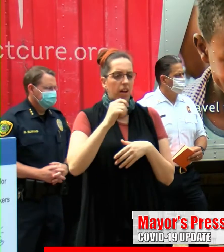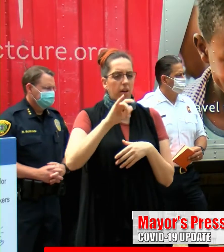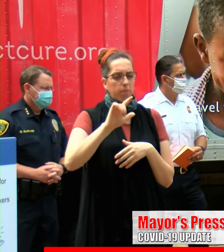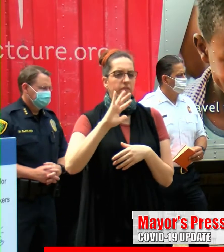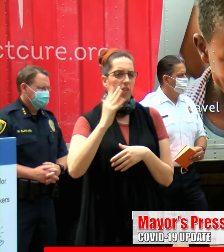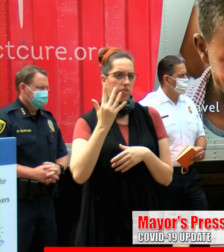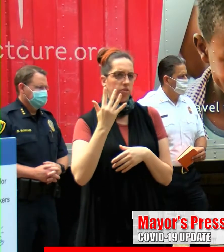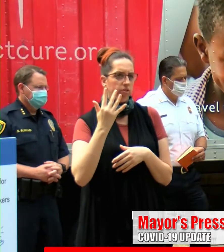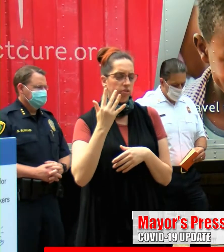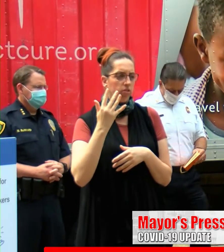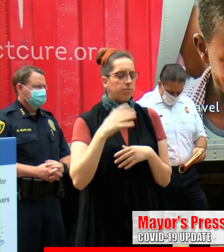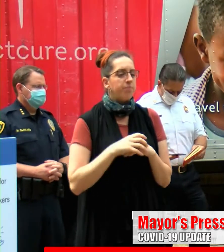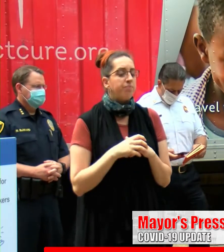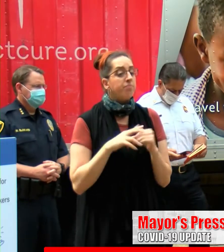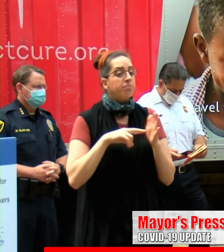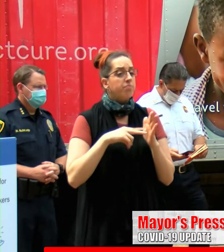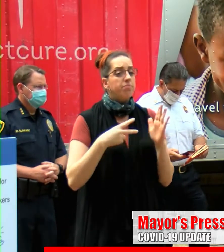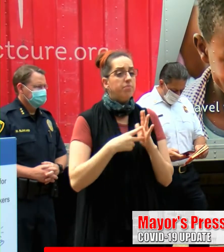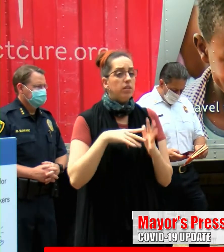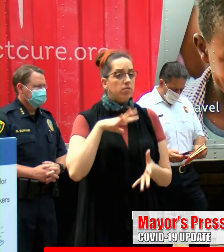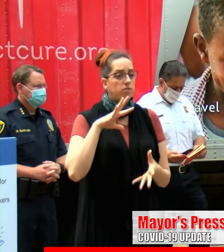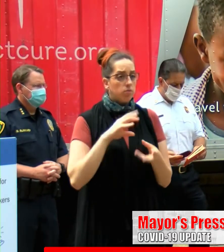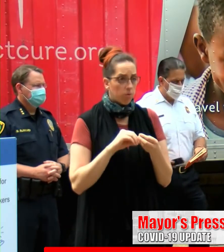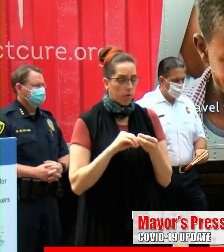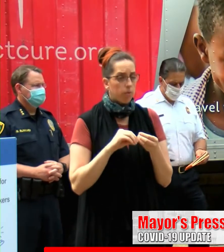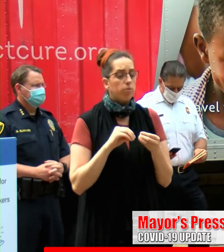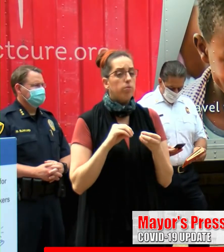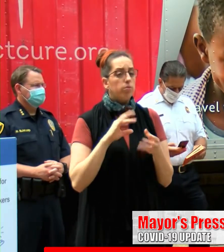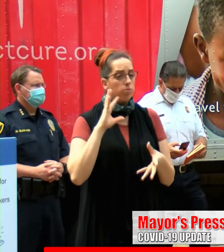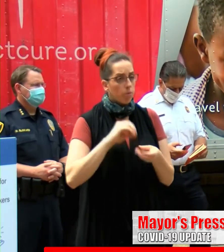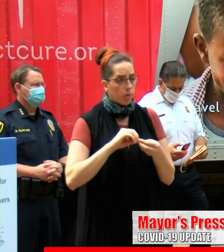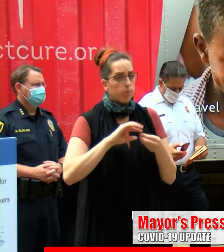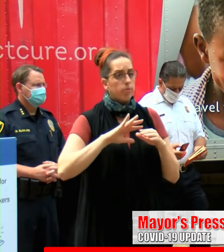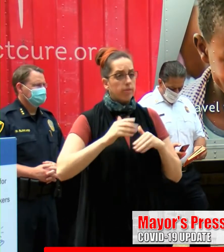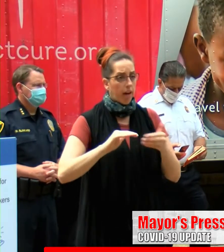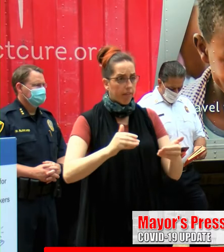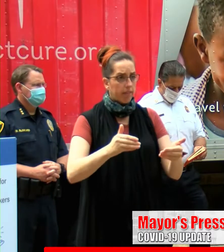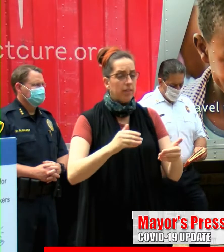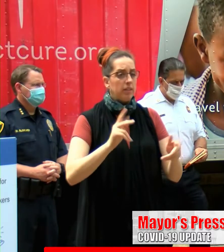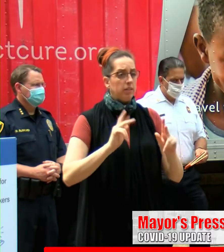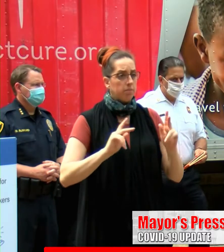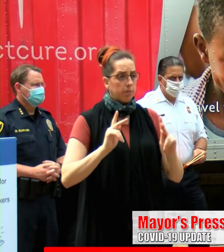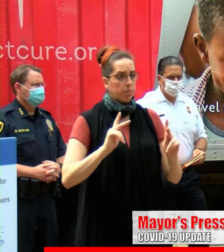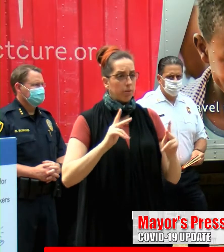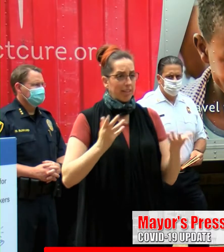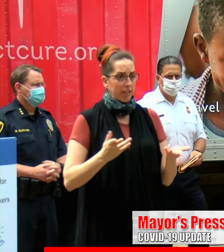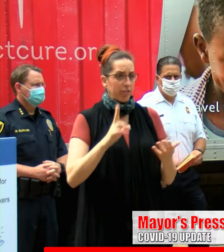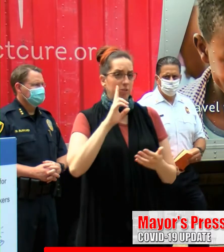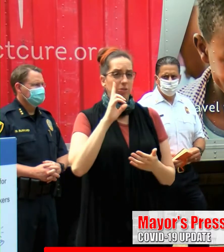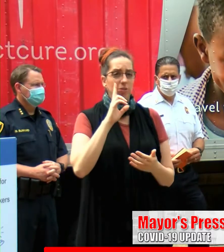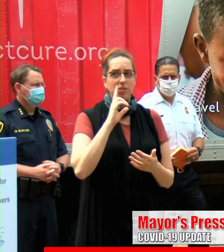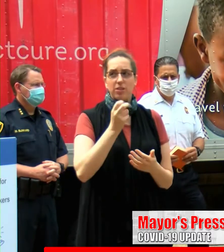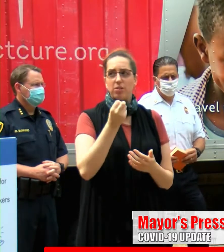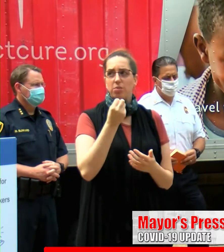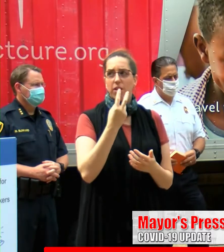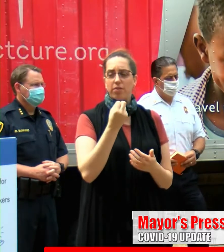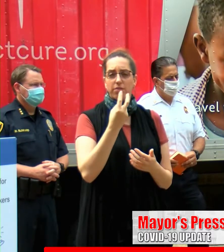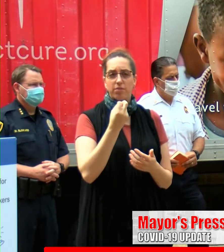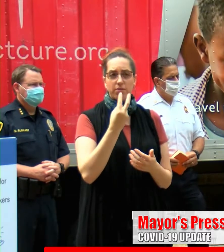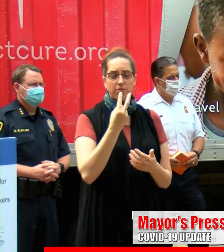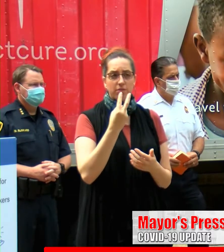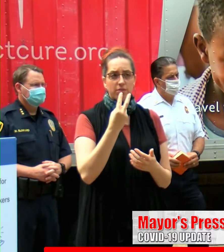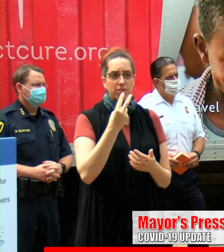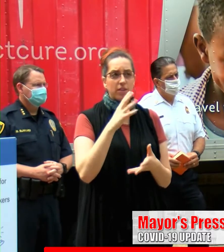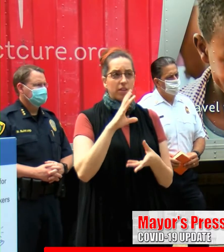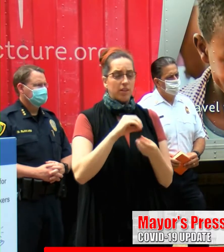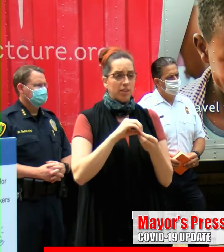5th. That means that the total number of deaths of people who have died in the city of Houston is 12, and 8